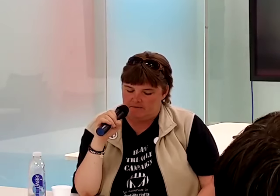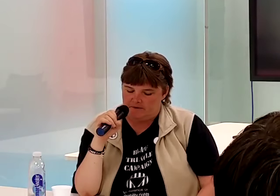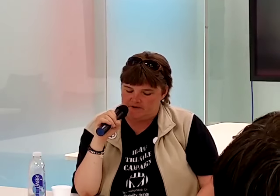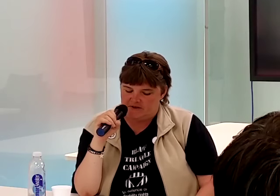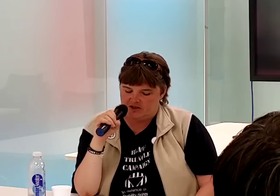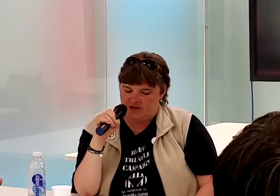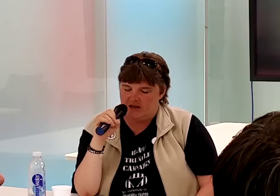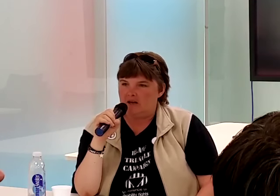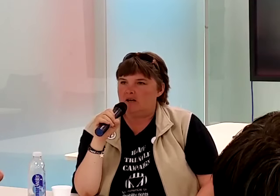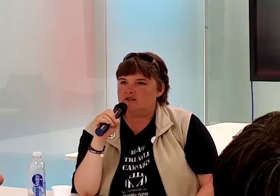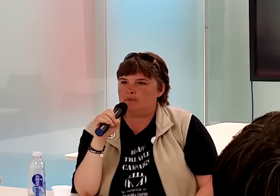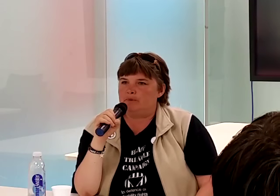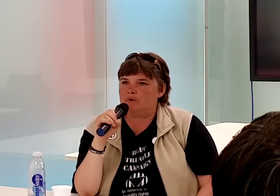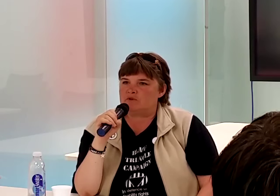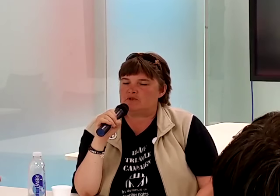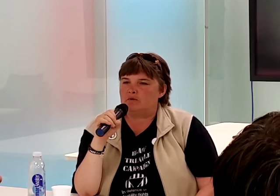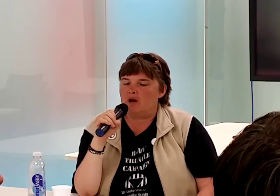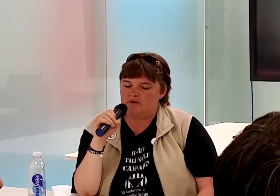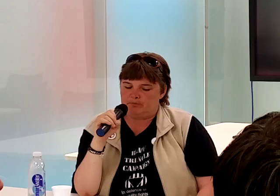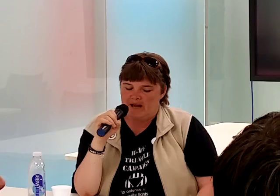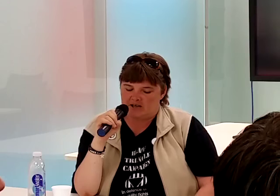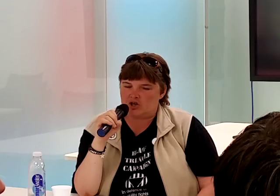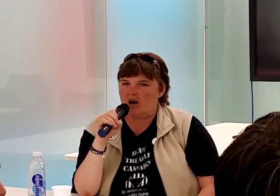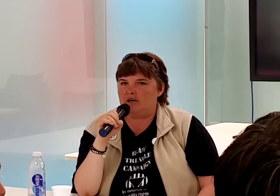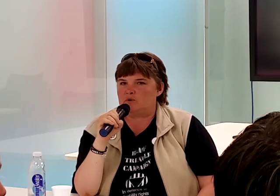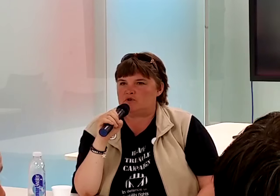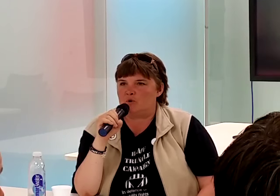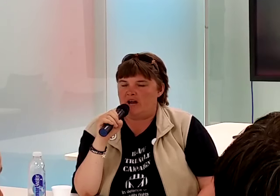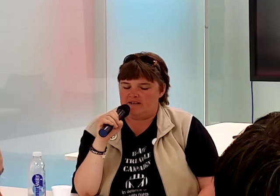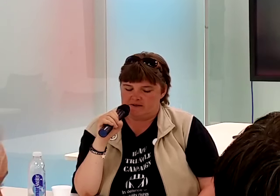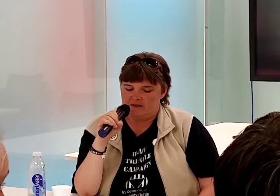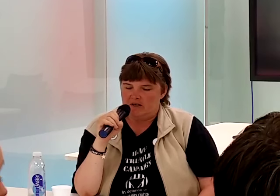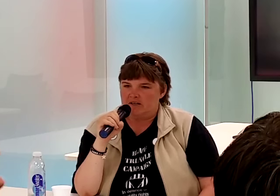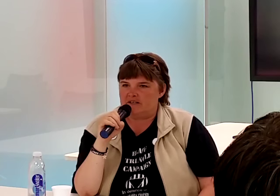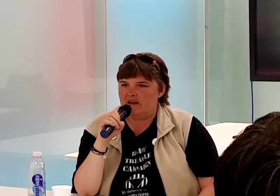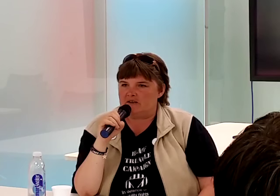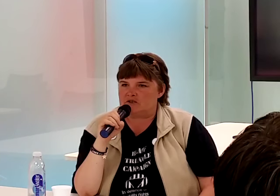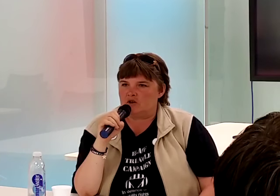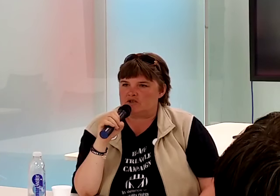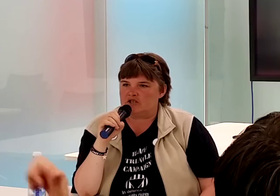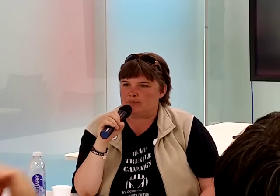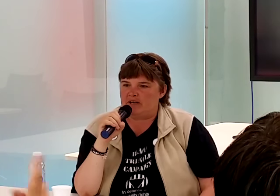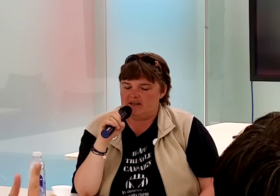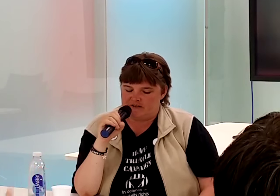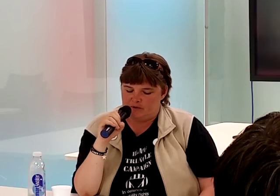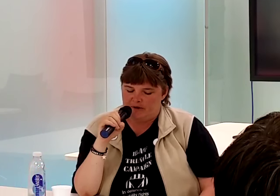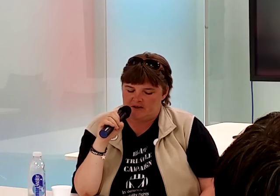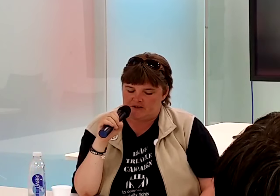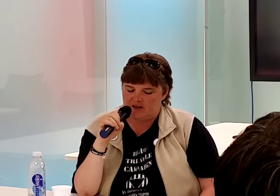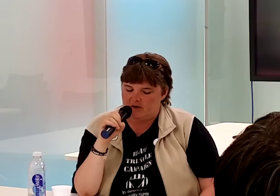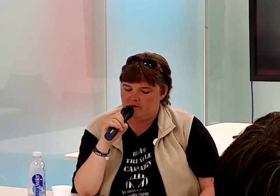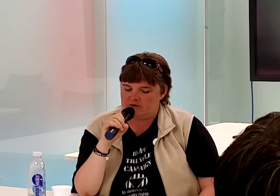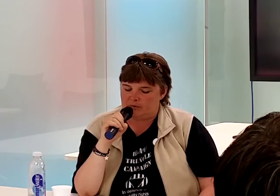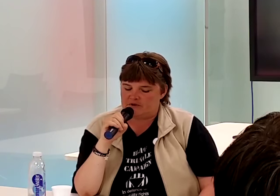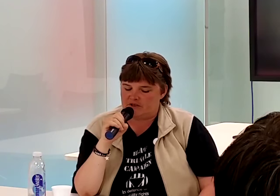Disabled Workers Conference this year supports Black Triangle's quest to get the Scottish